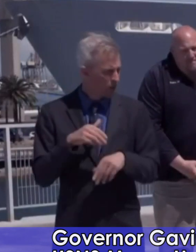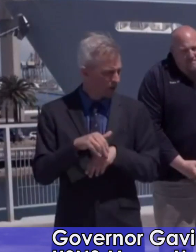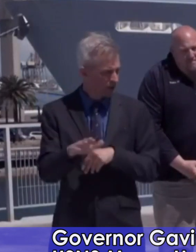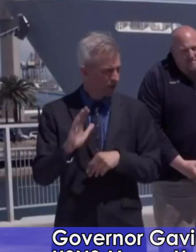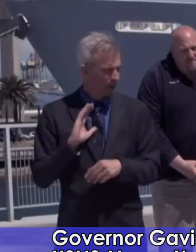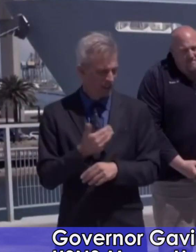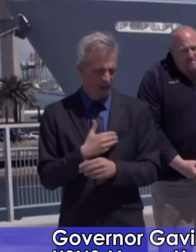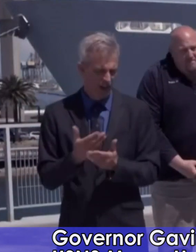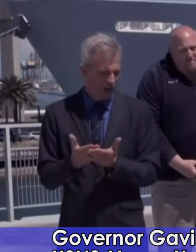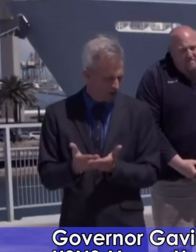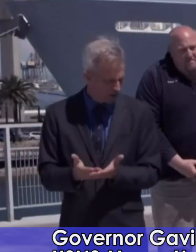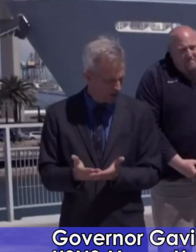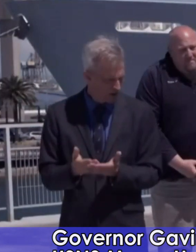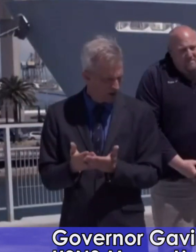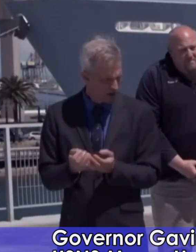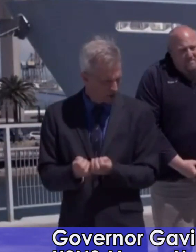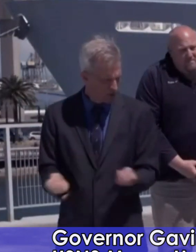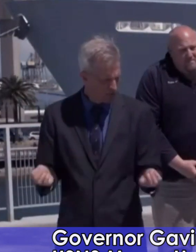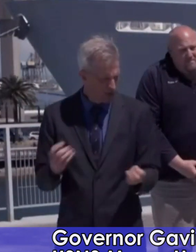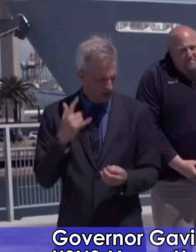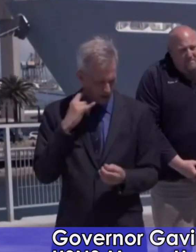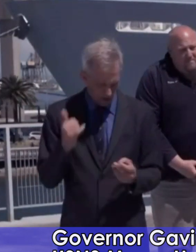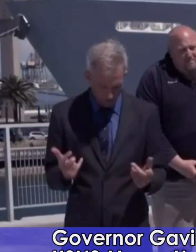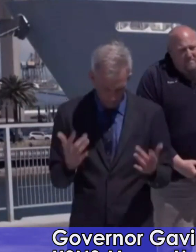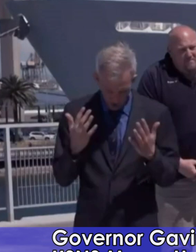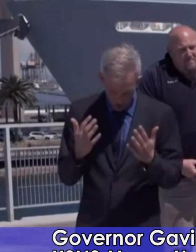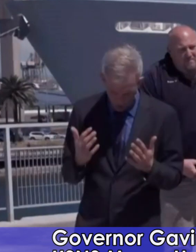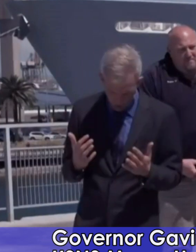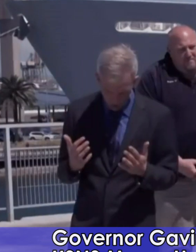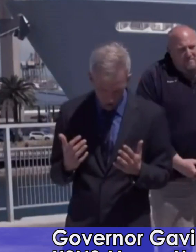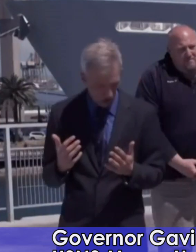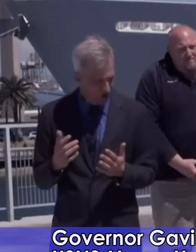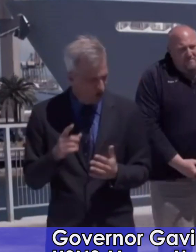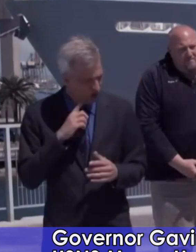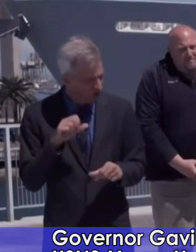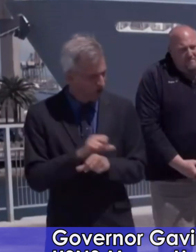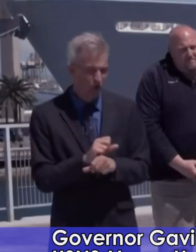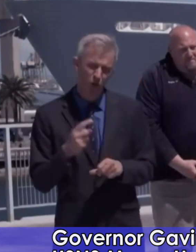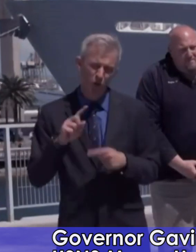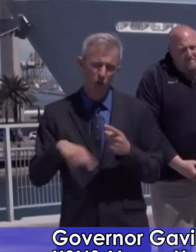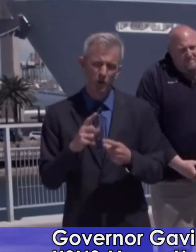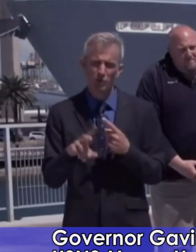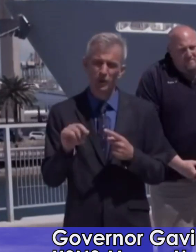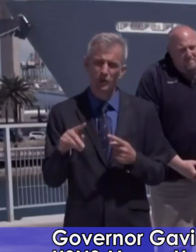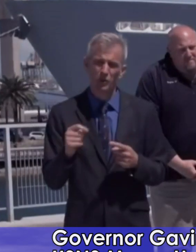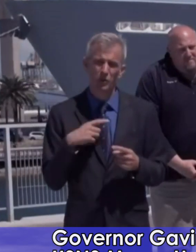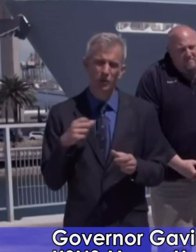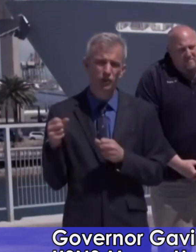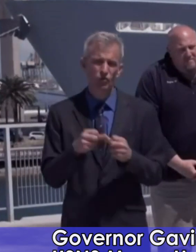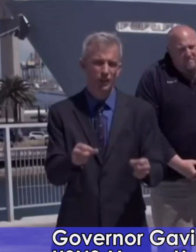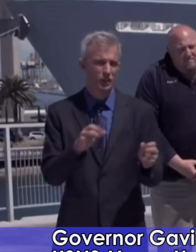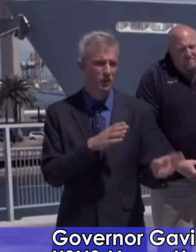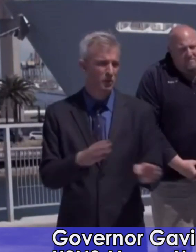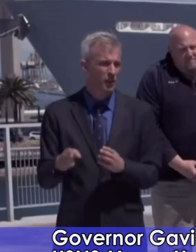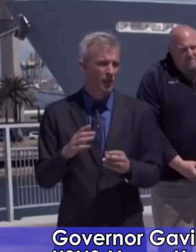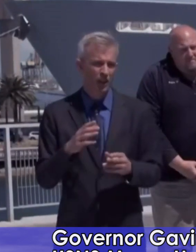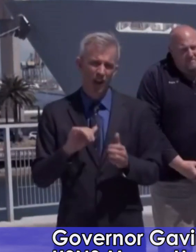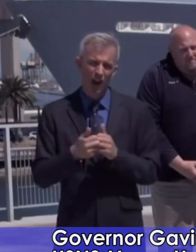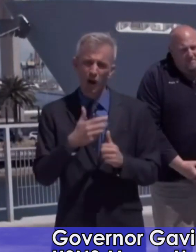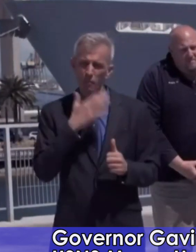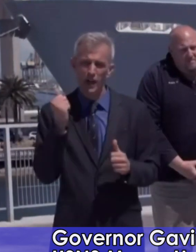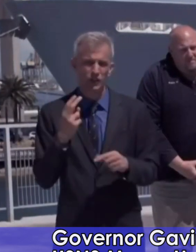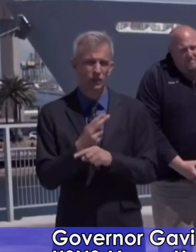CAL FIRE incident management teams. In reality, what we're doing is we're really been strategically planning for how best to